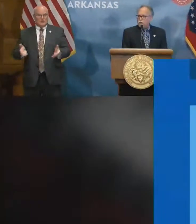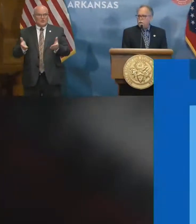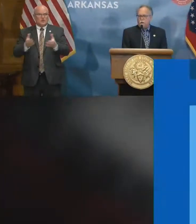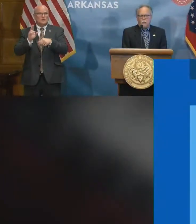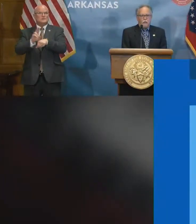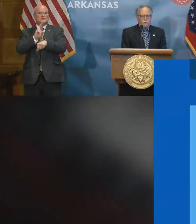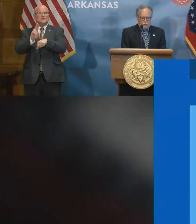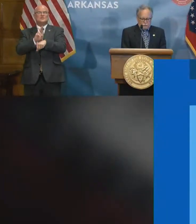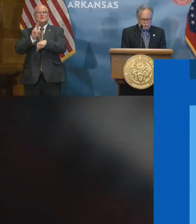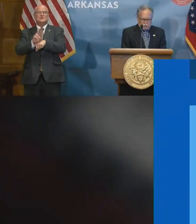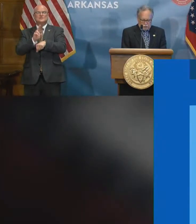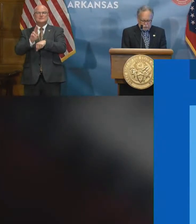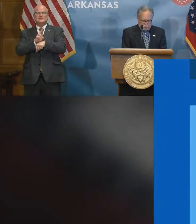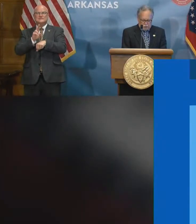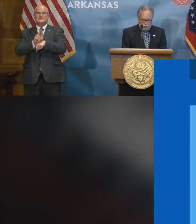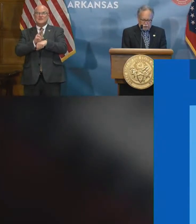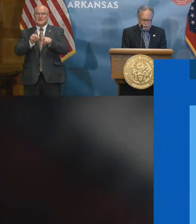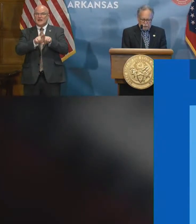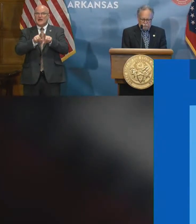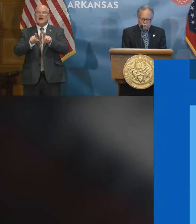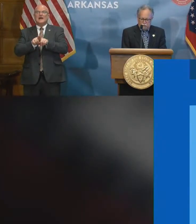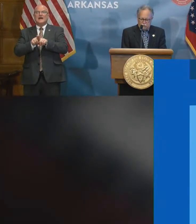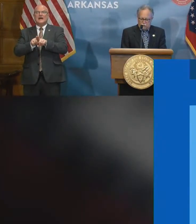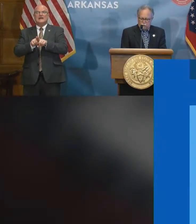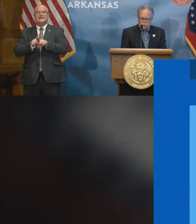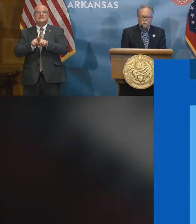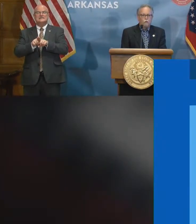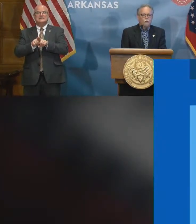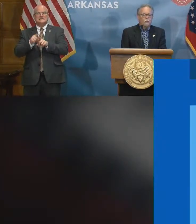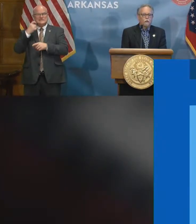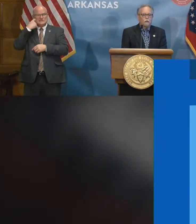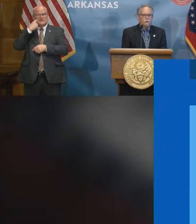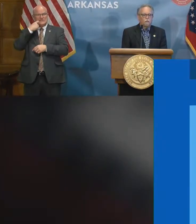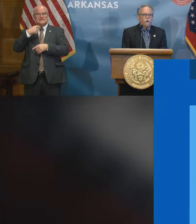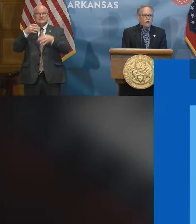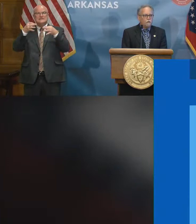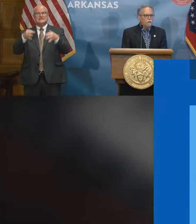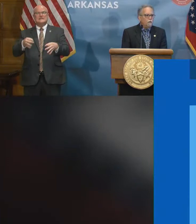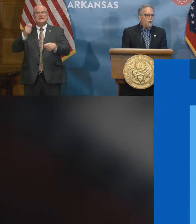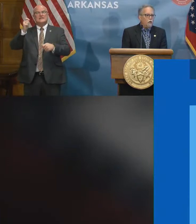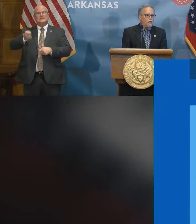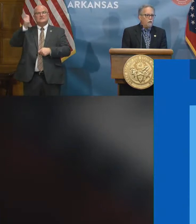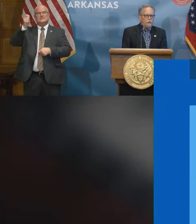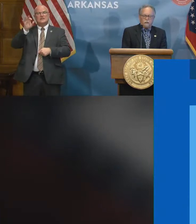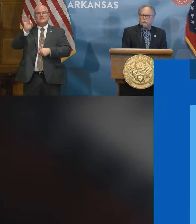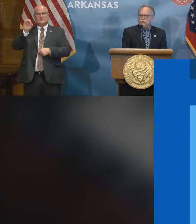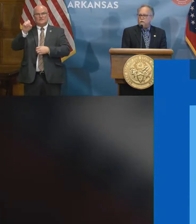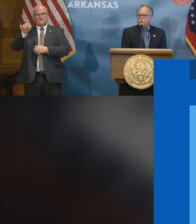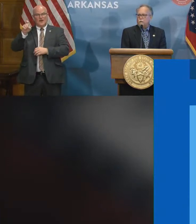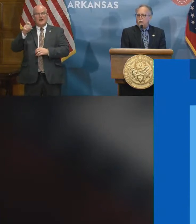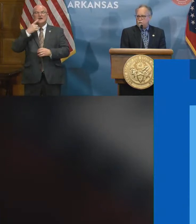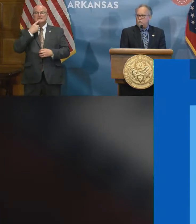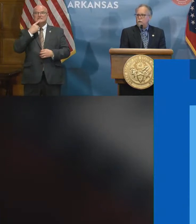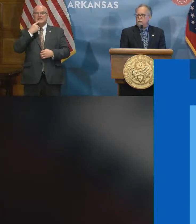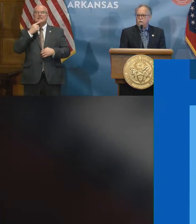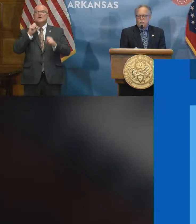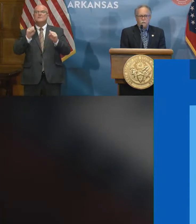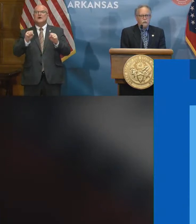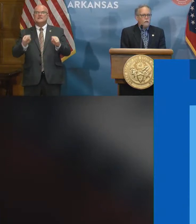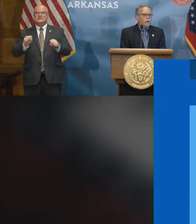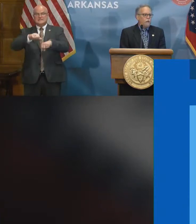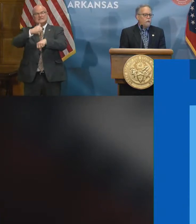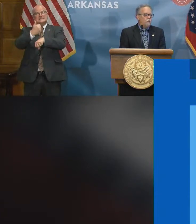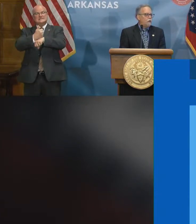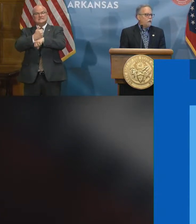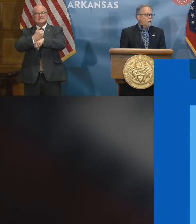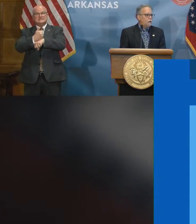their use, and as was recently ruled on by Dr. Fox, this is a possibility to set